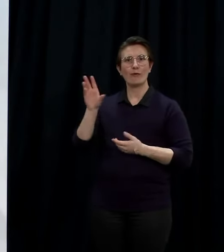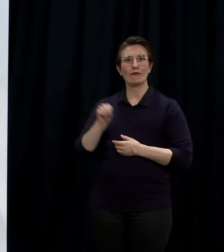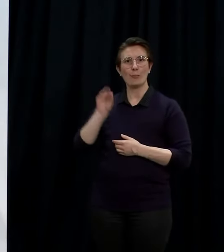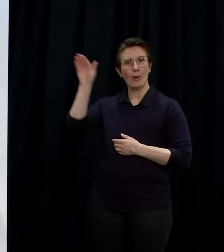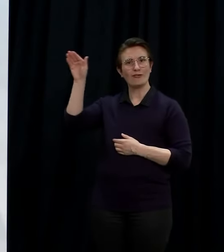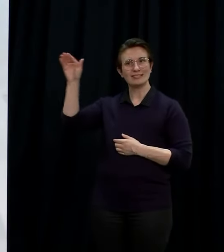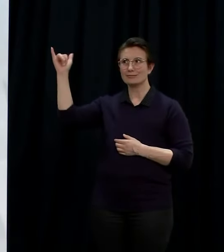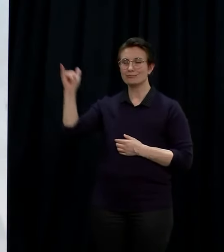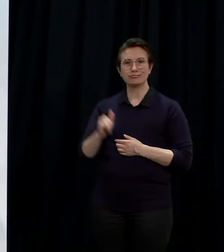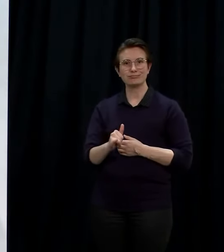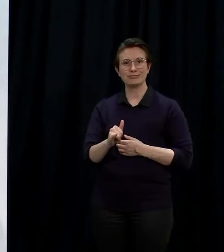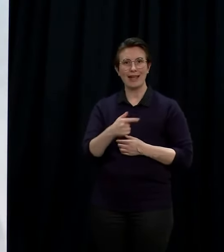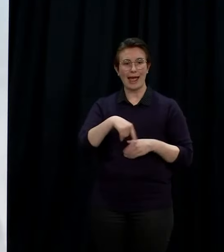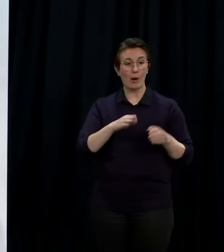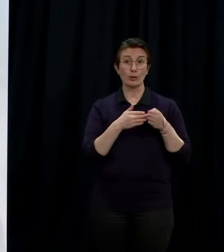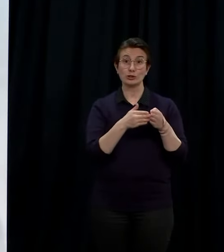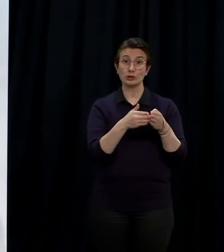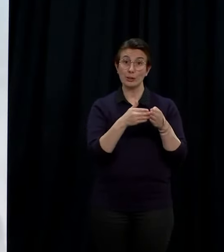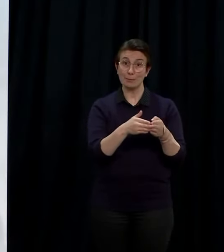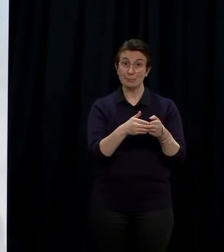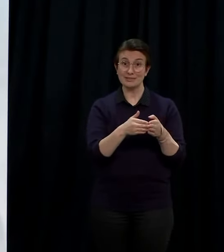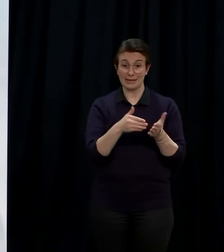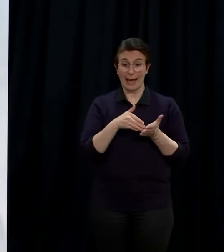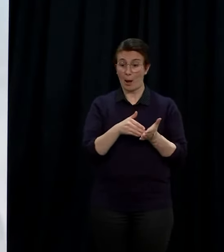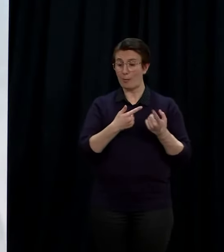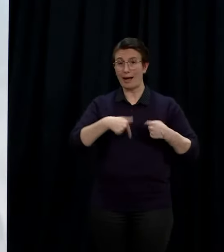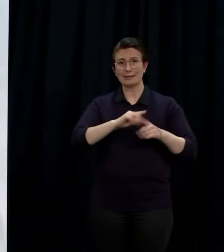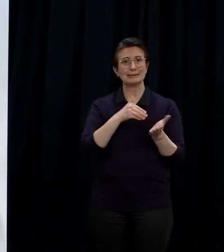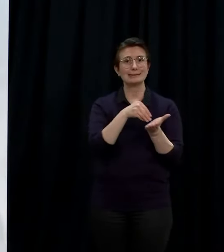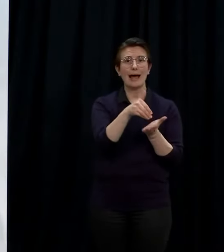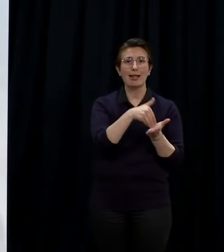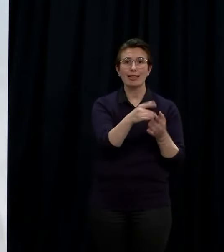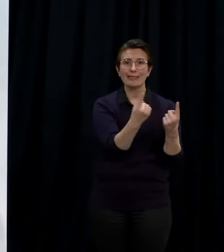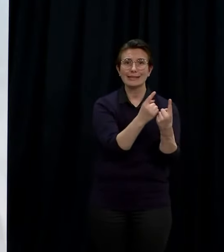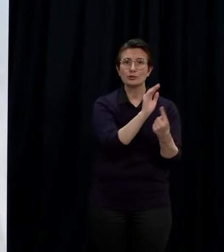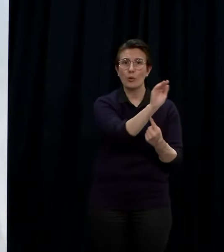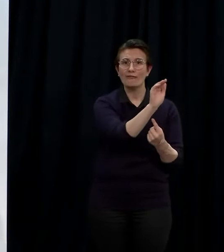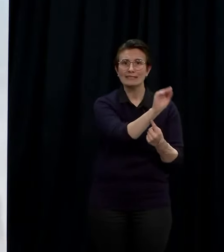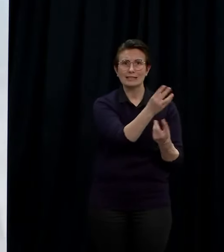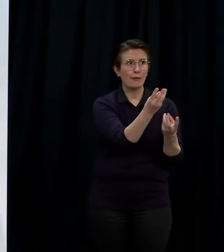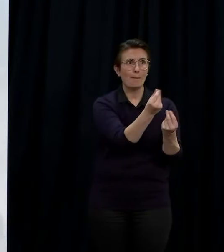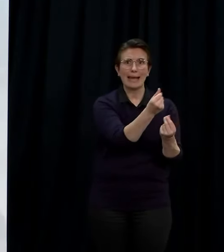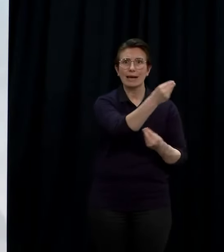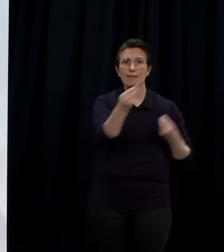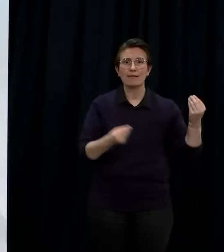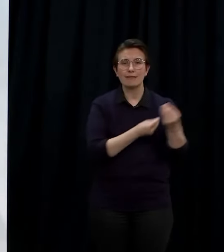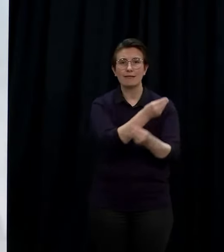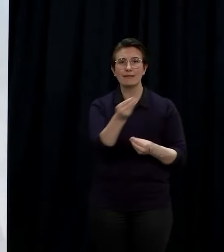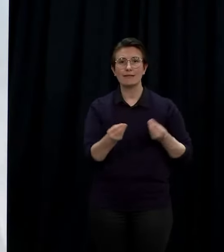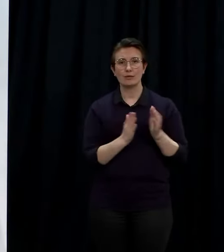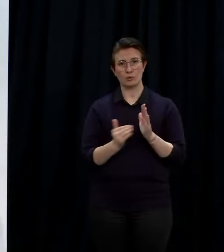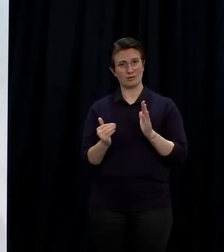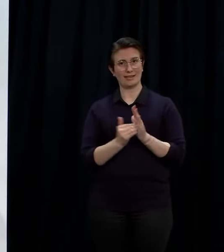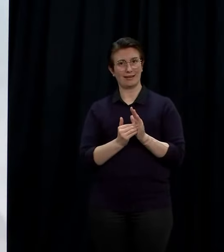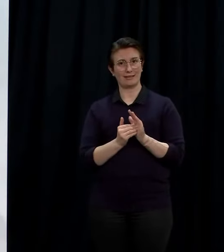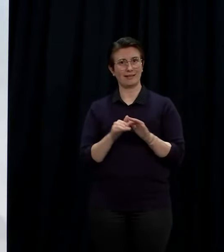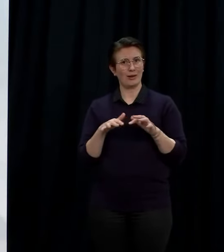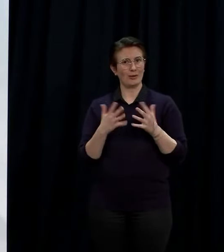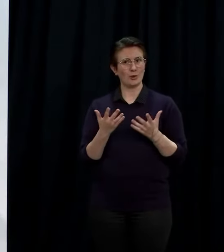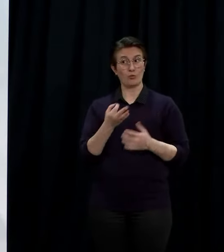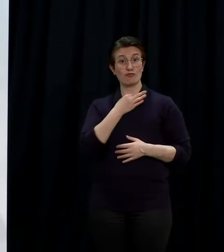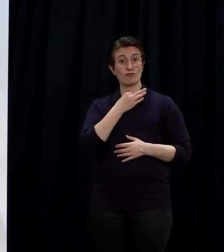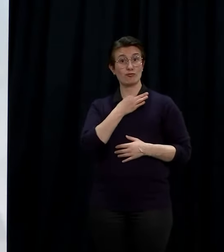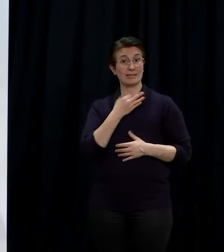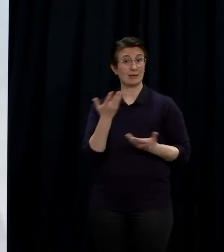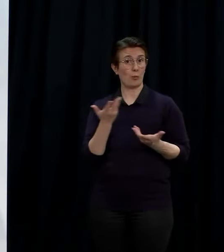goods. It's I don't think fair to say that the only risks that's presented are by travellers. It's not. It's by any contact with the